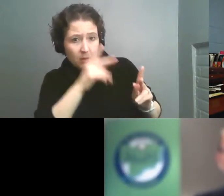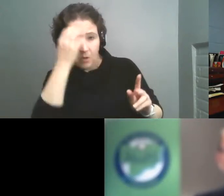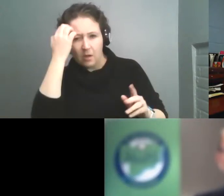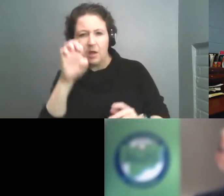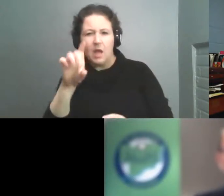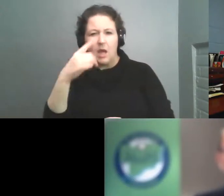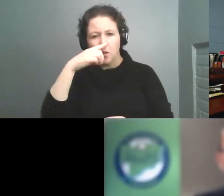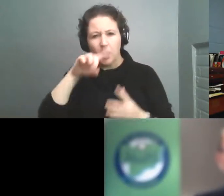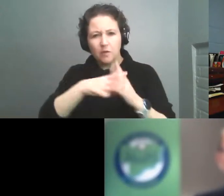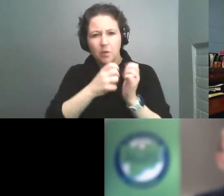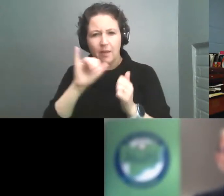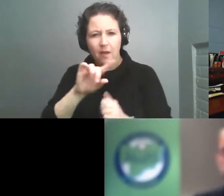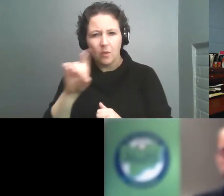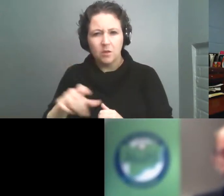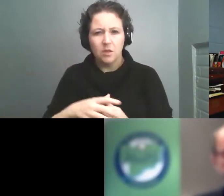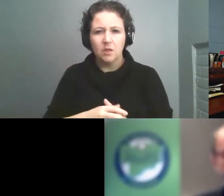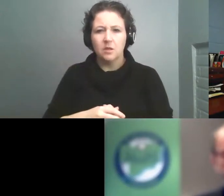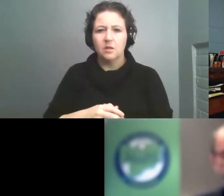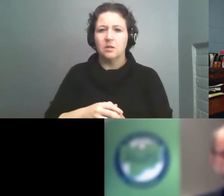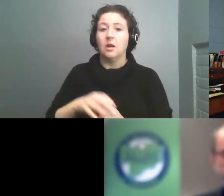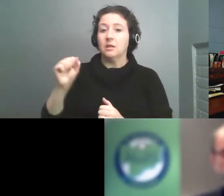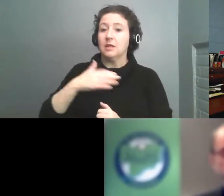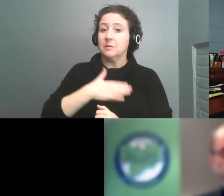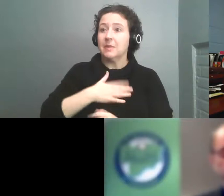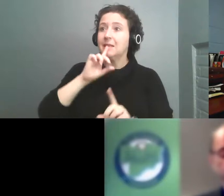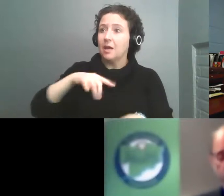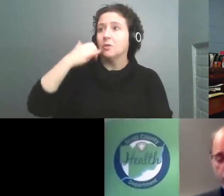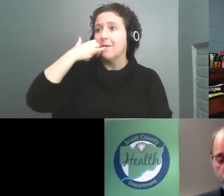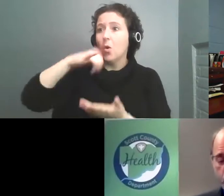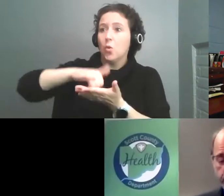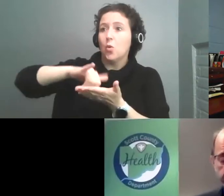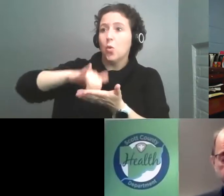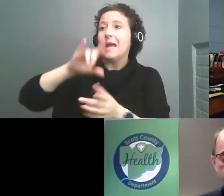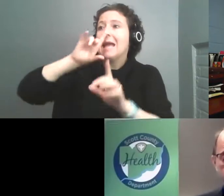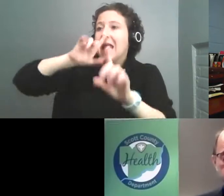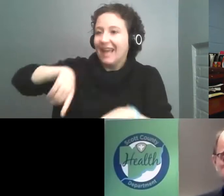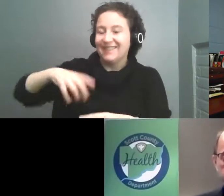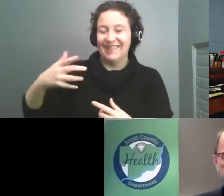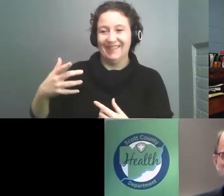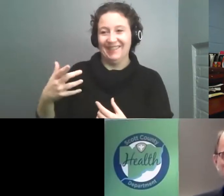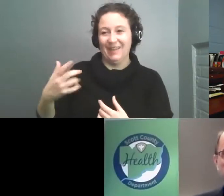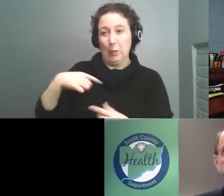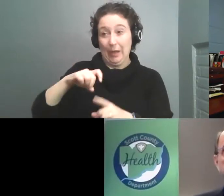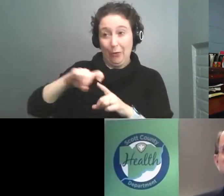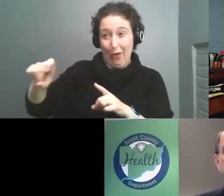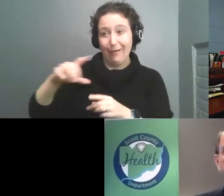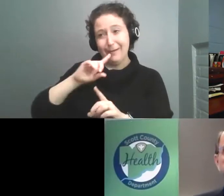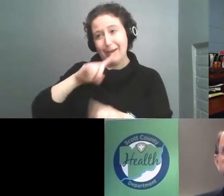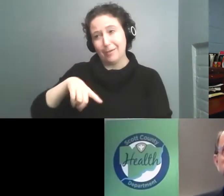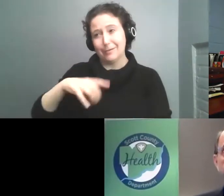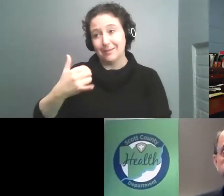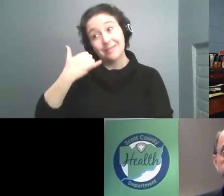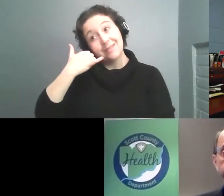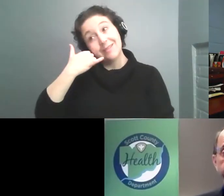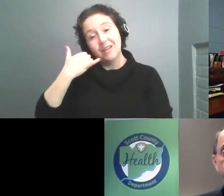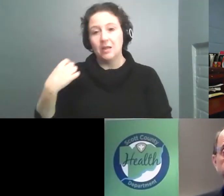you start with that question? Yes, please answer the phone when you're called. We in Scott County